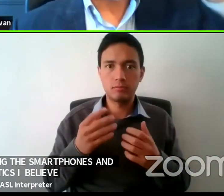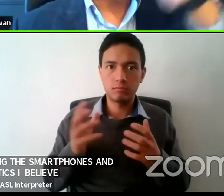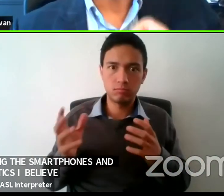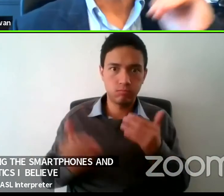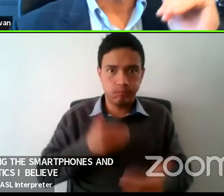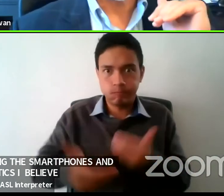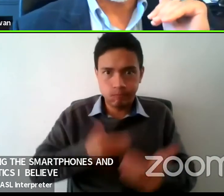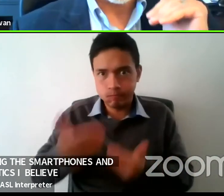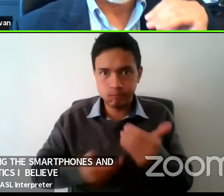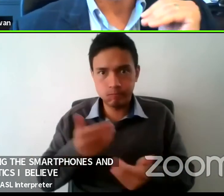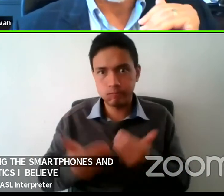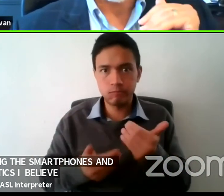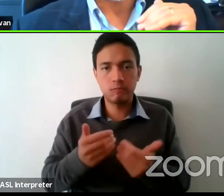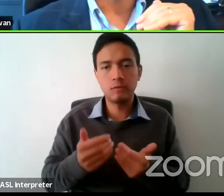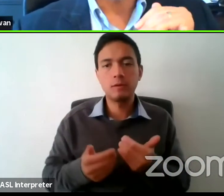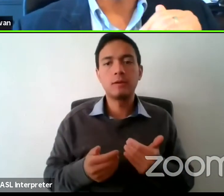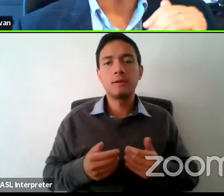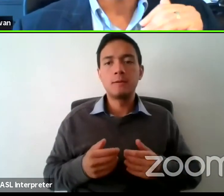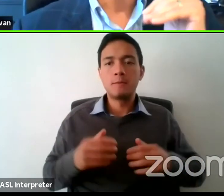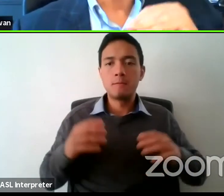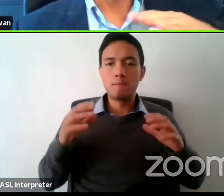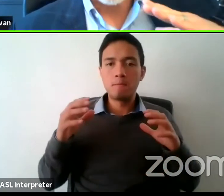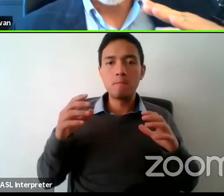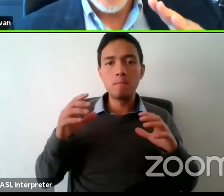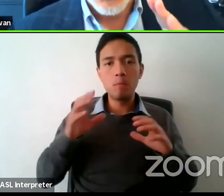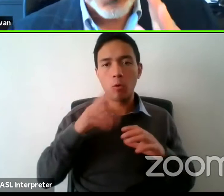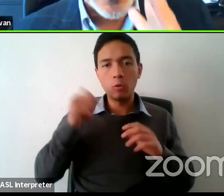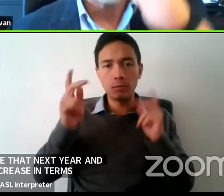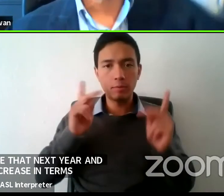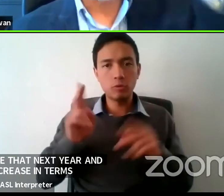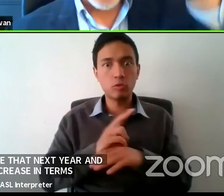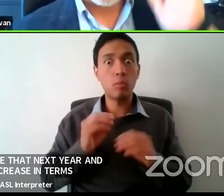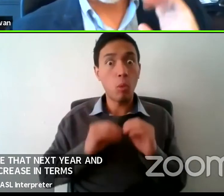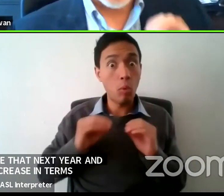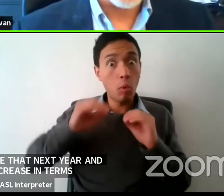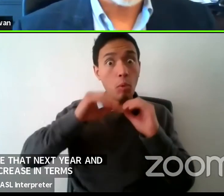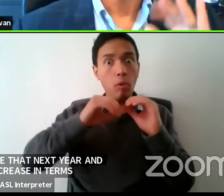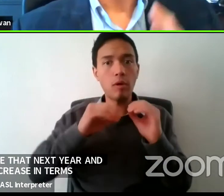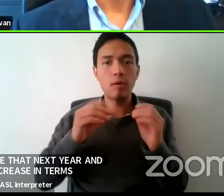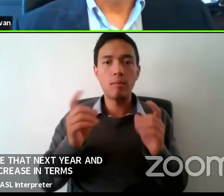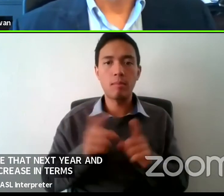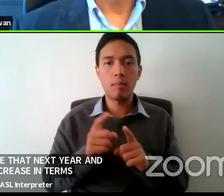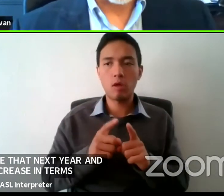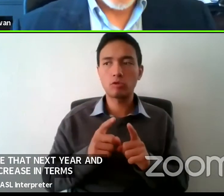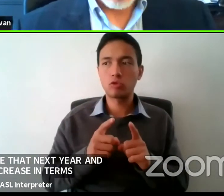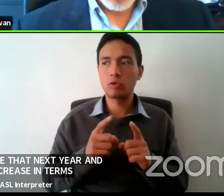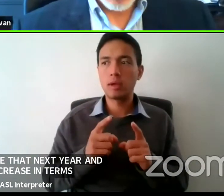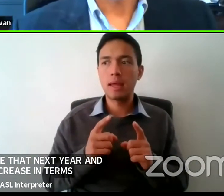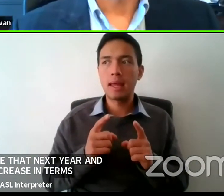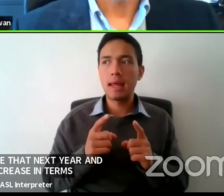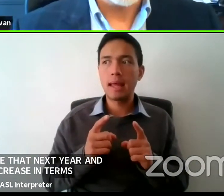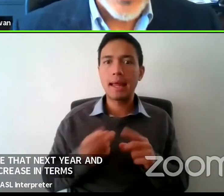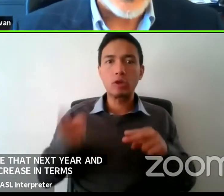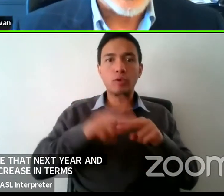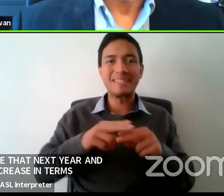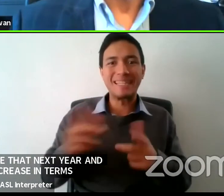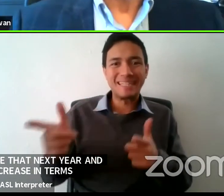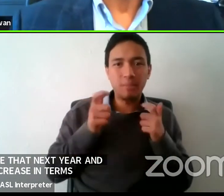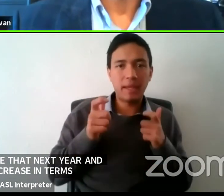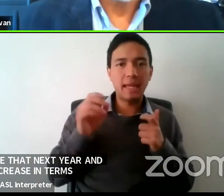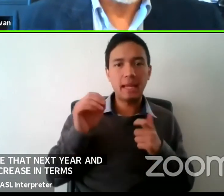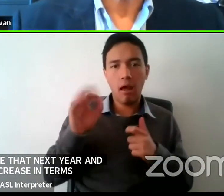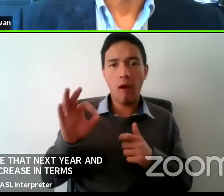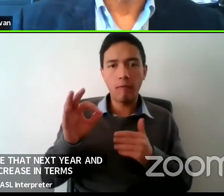a step increase in terms of percentages, but also in the rate of acceleration. That's number two. Number